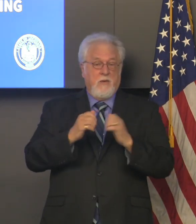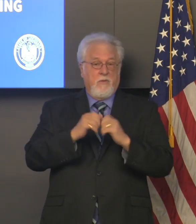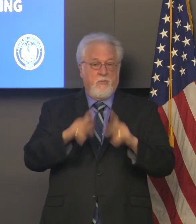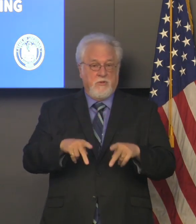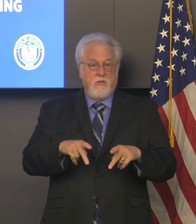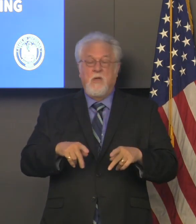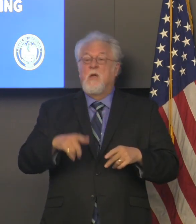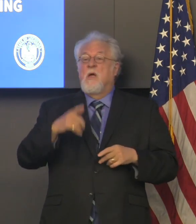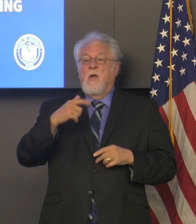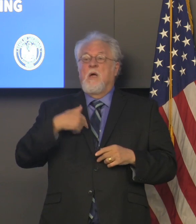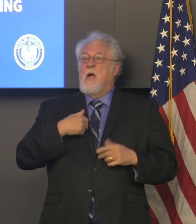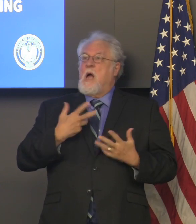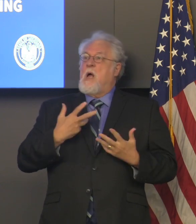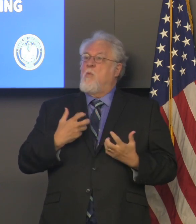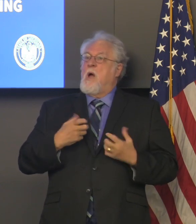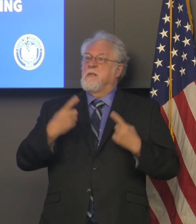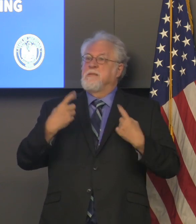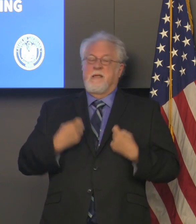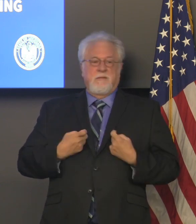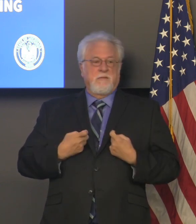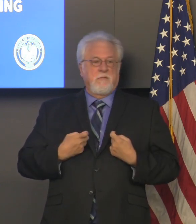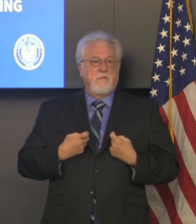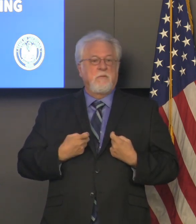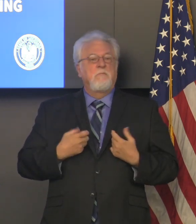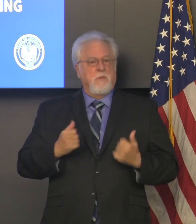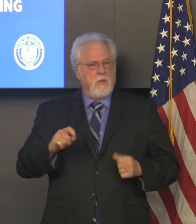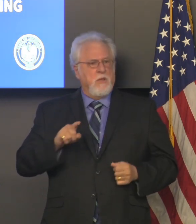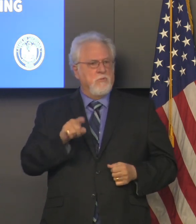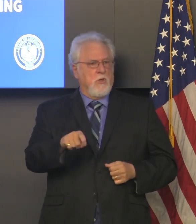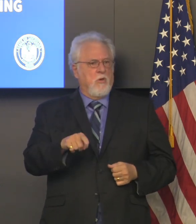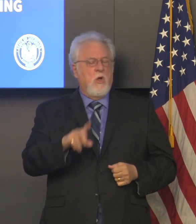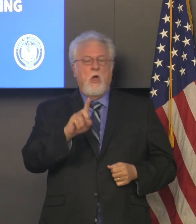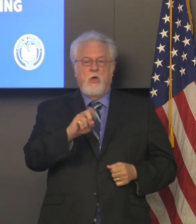just because you want to be tested. And so you can go to